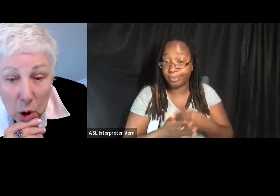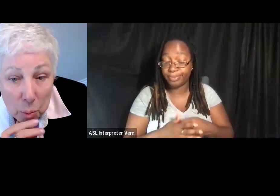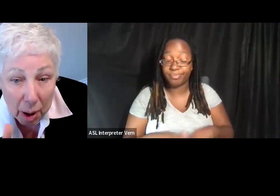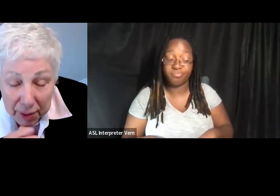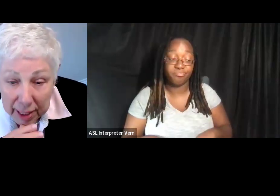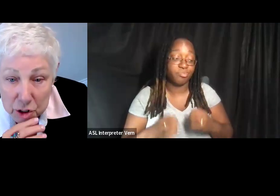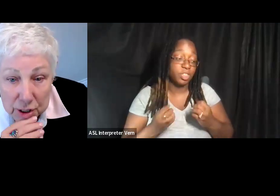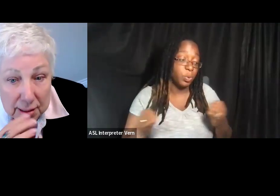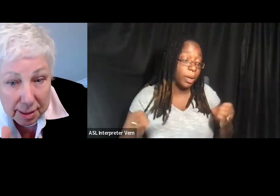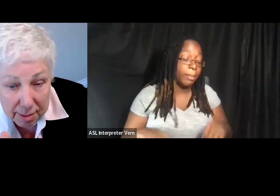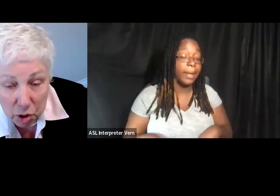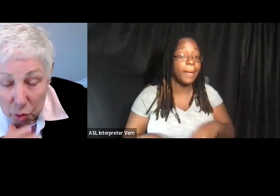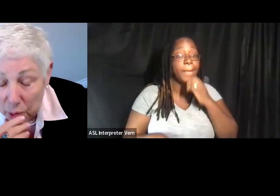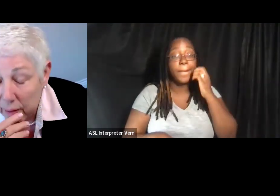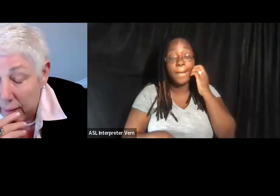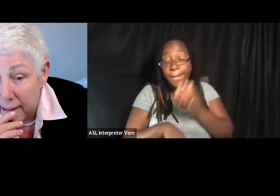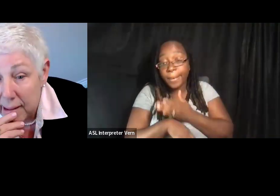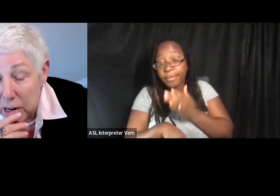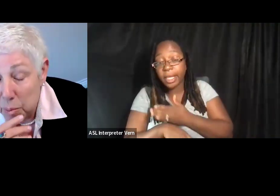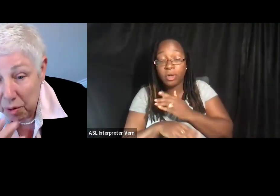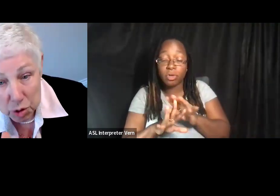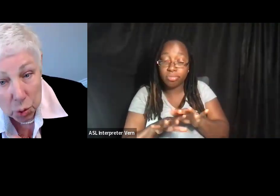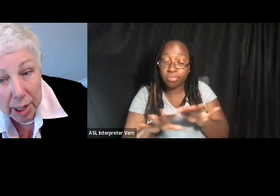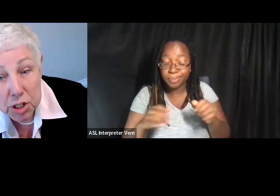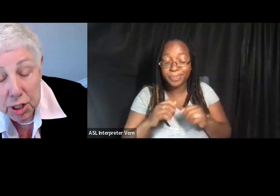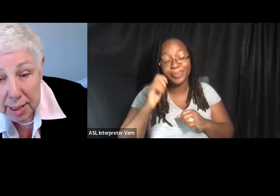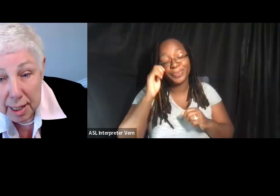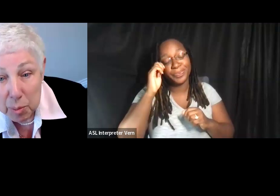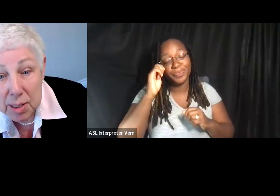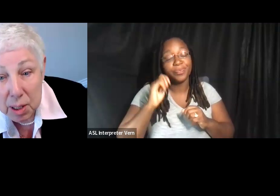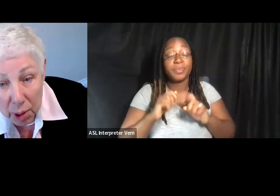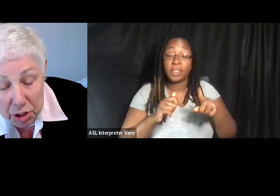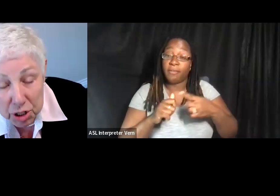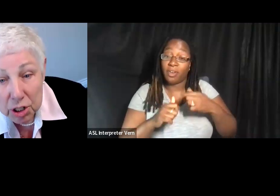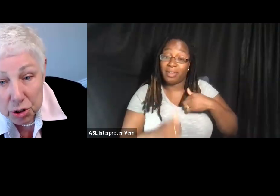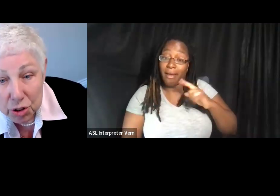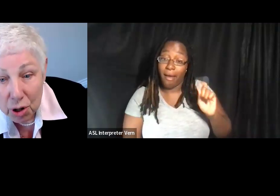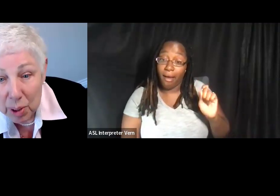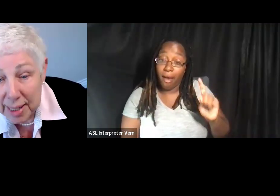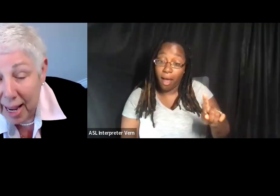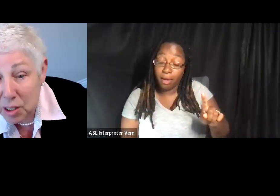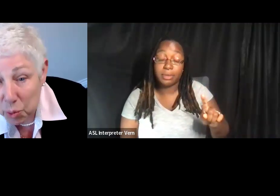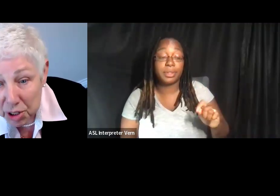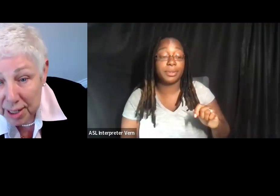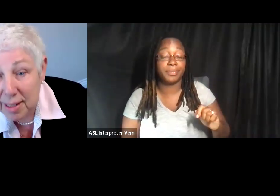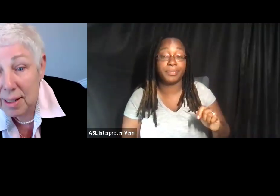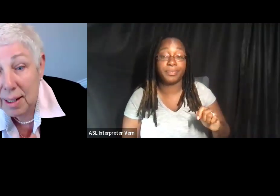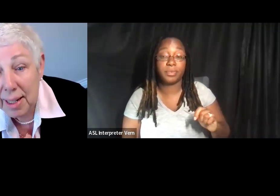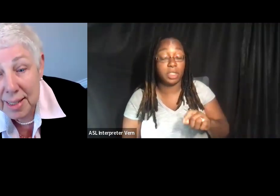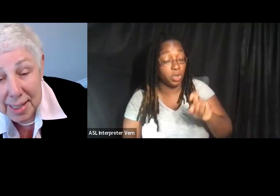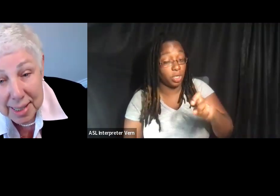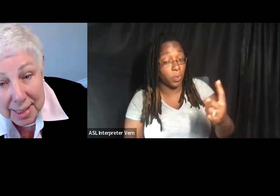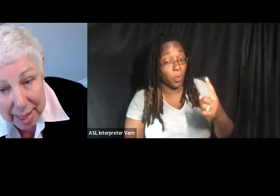Equipment, home modifications, so forth. And my first question to them is the question that you should always ask, which